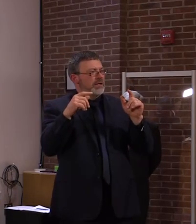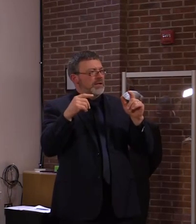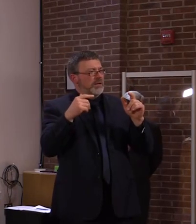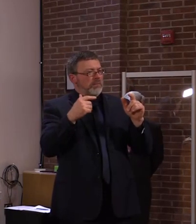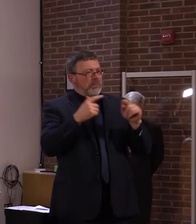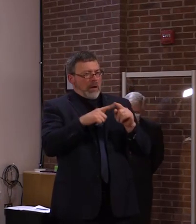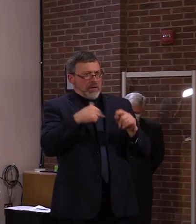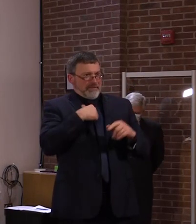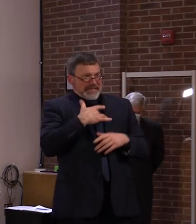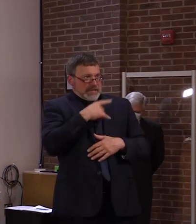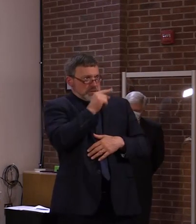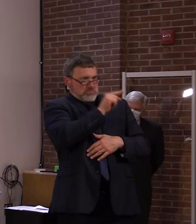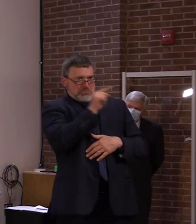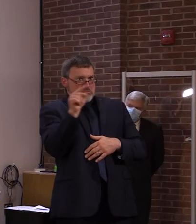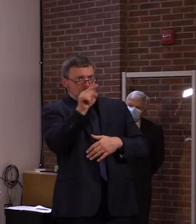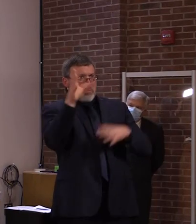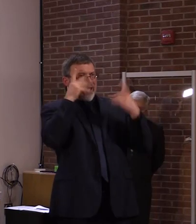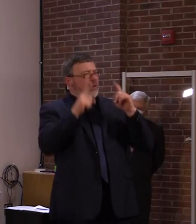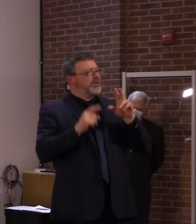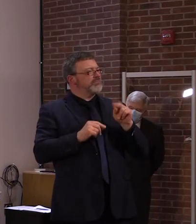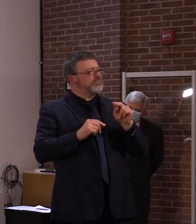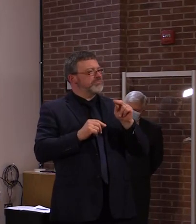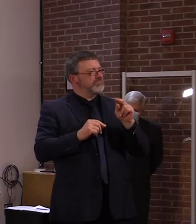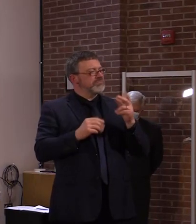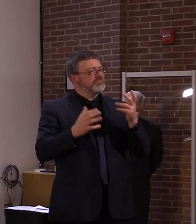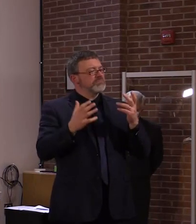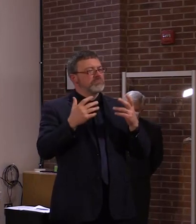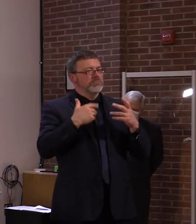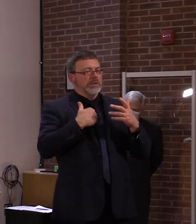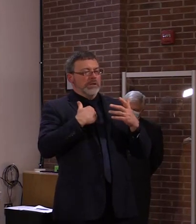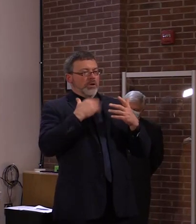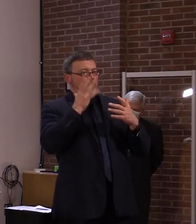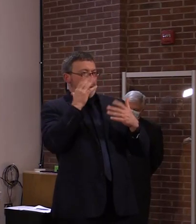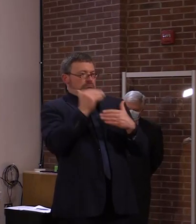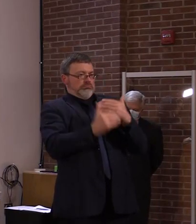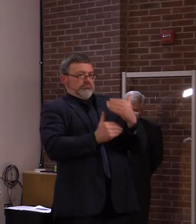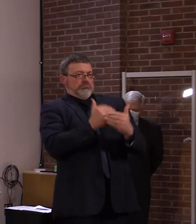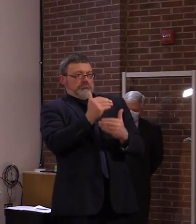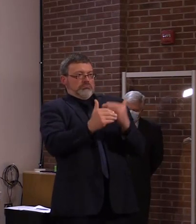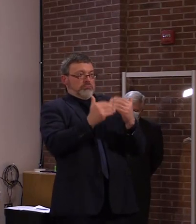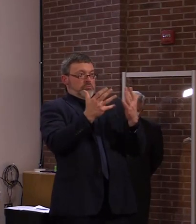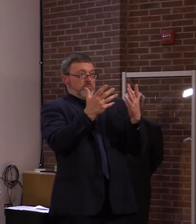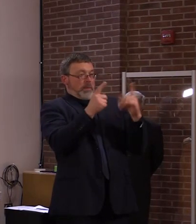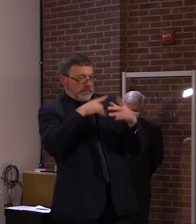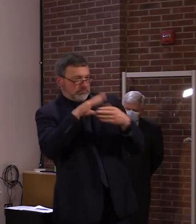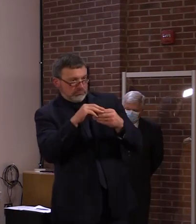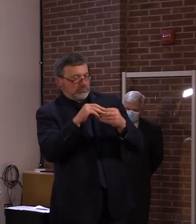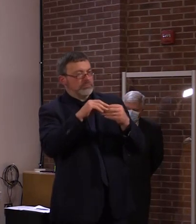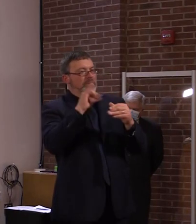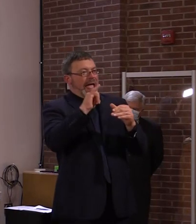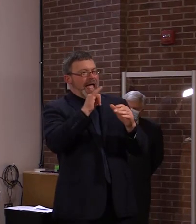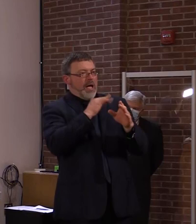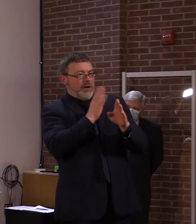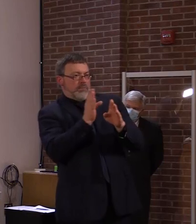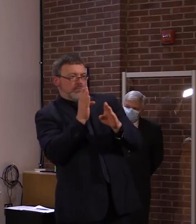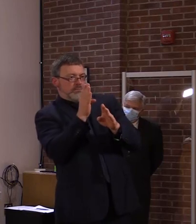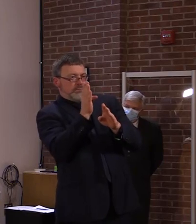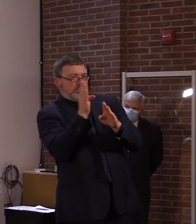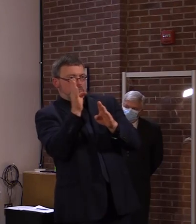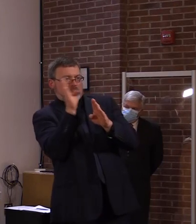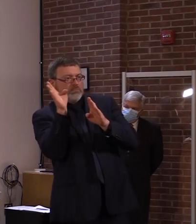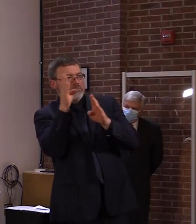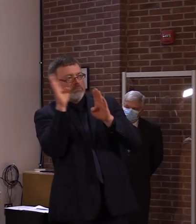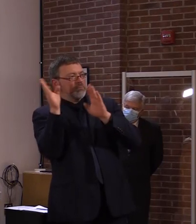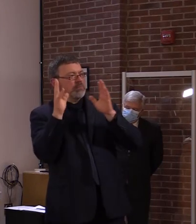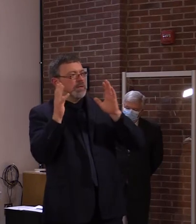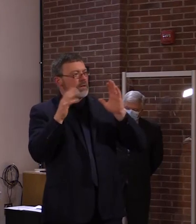of weeks, and we are hovering about the same number of hospitalizations and ICU numbers. So we don't